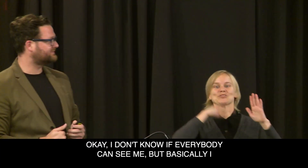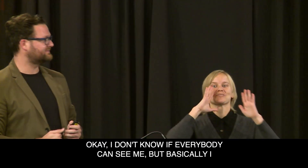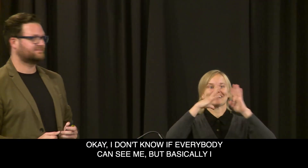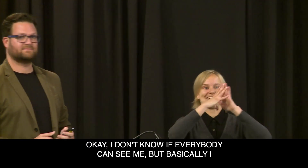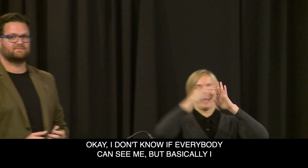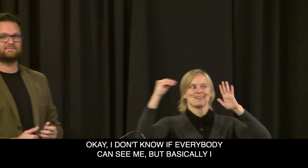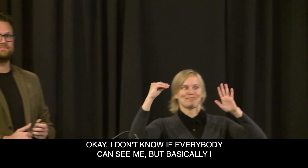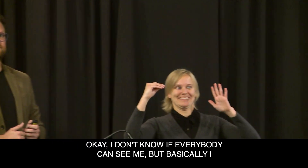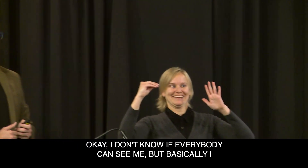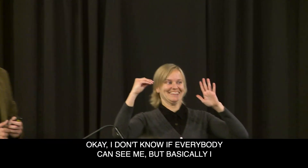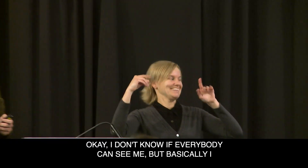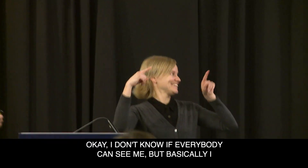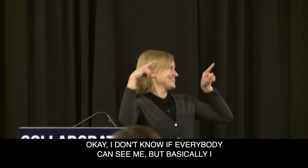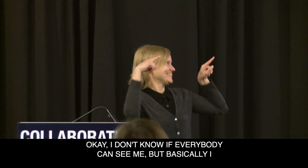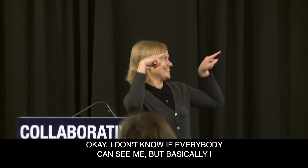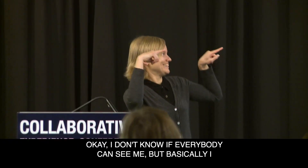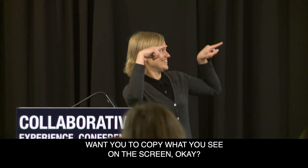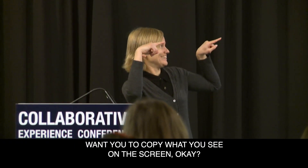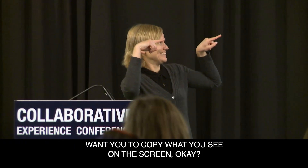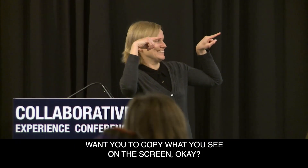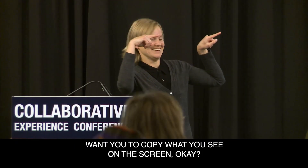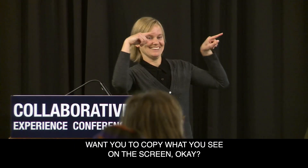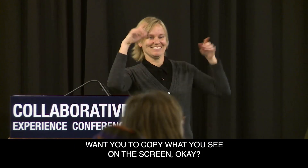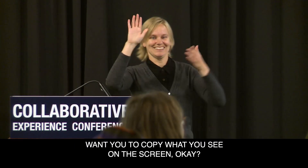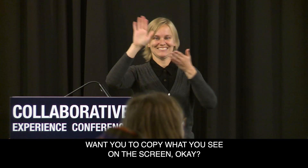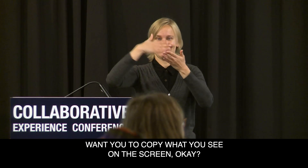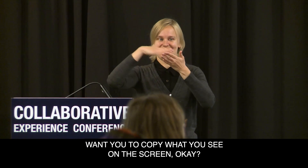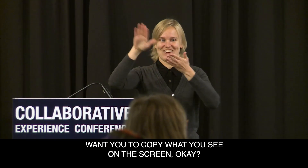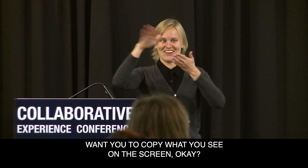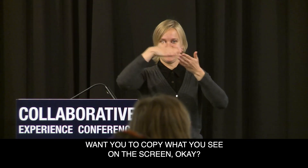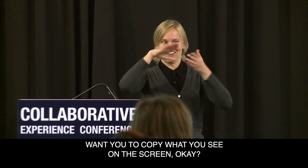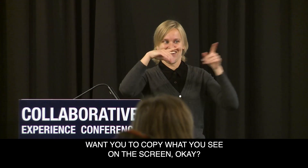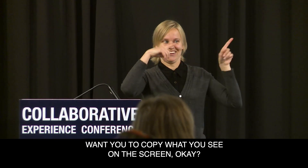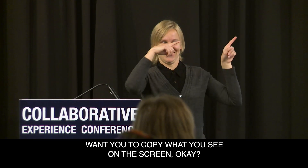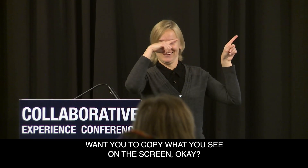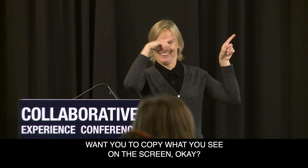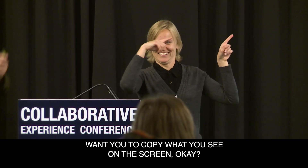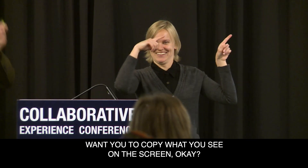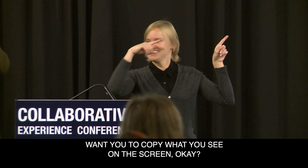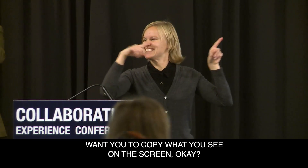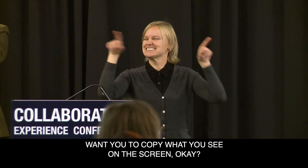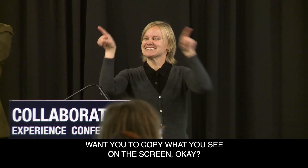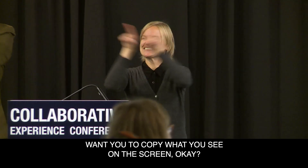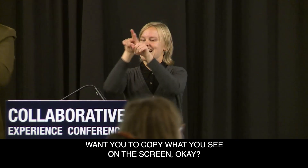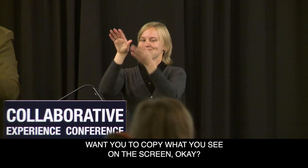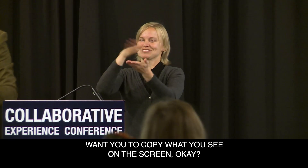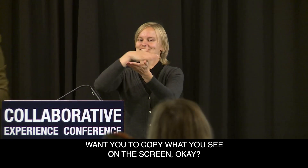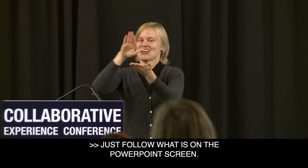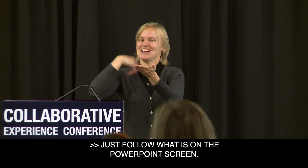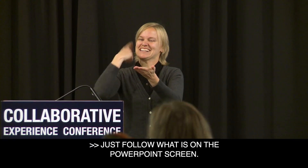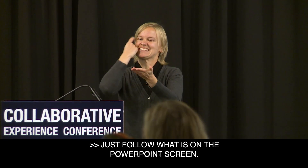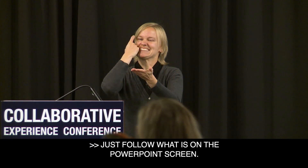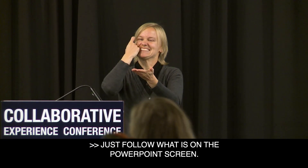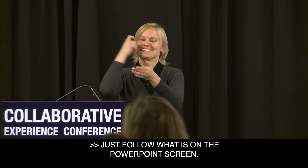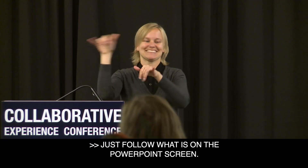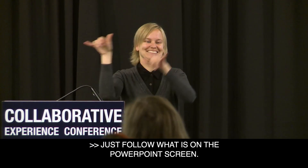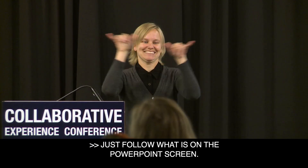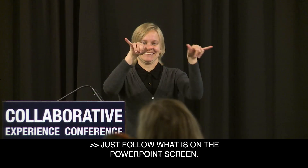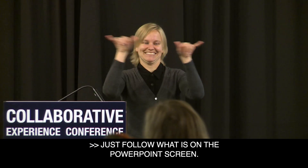Okay, I don't know if anybody can see me, but basically I want you to copy what you see on the screen, okay? Just follow what is on the